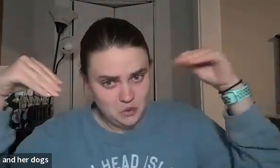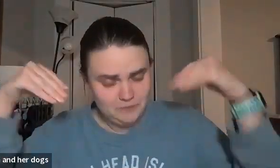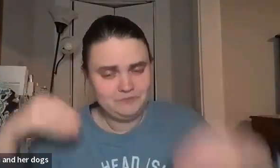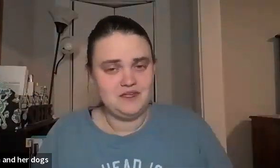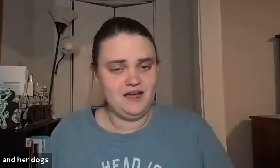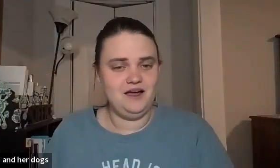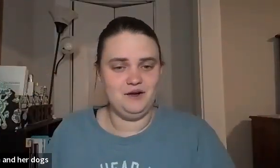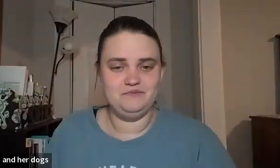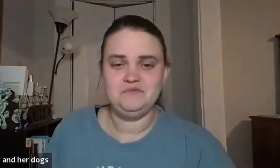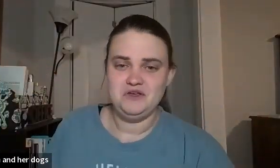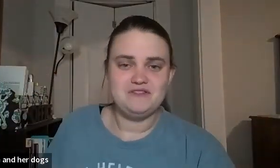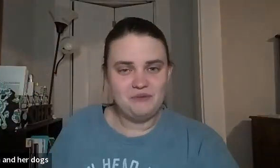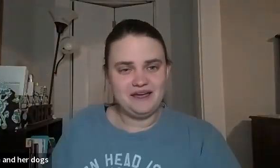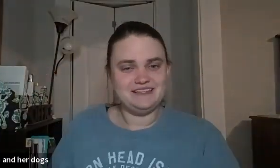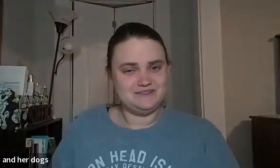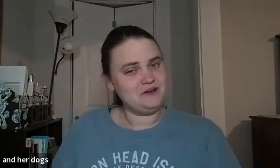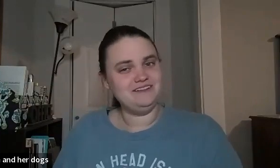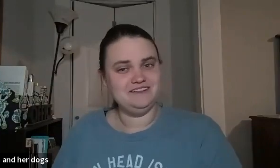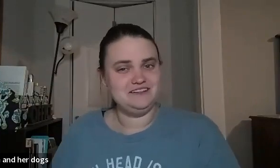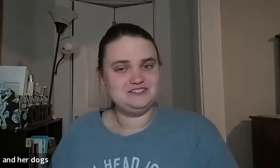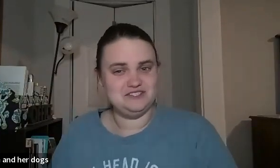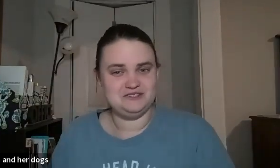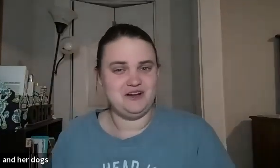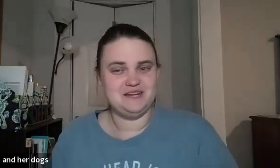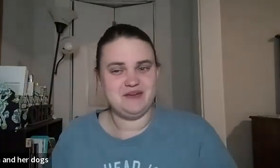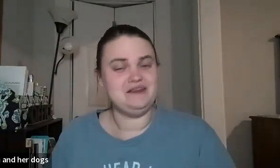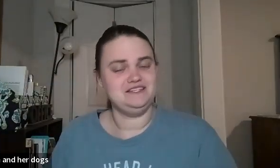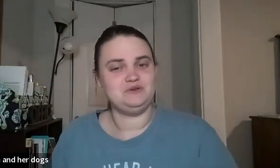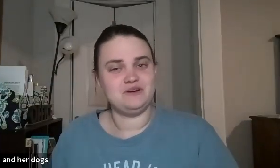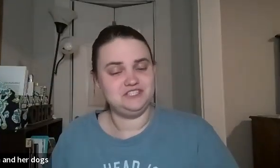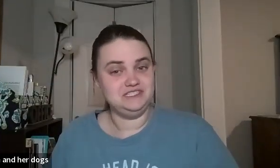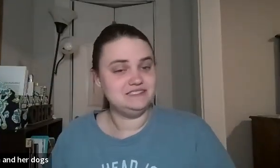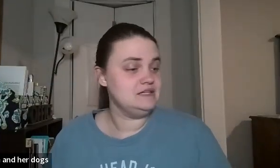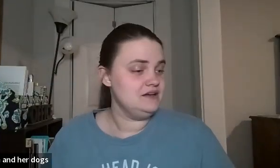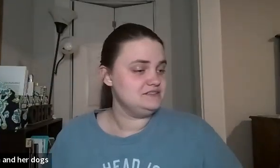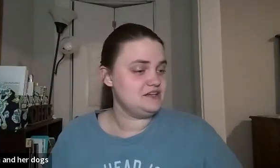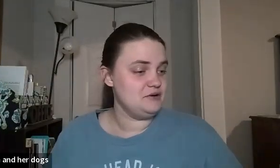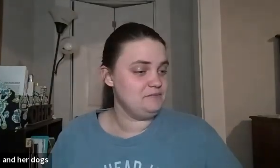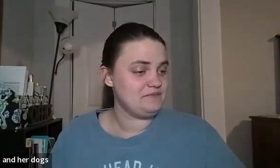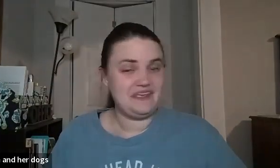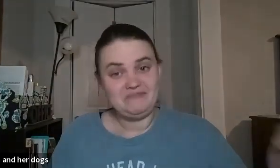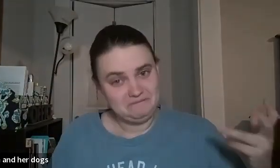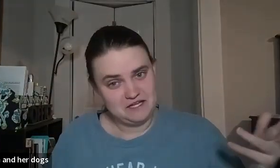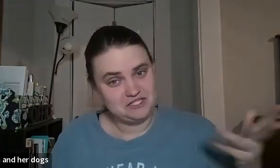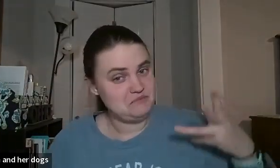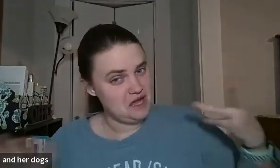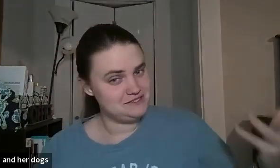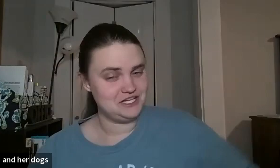store. That way it's very clearly understood you're talking about a store of cheese. So that's just my